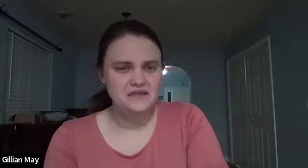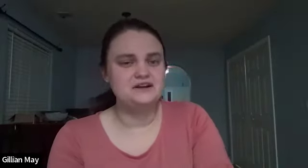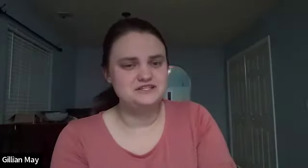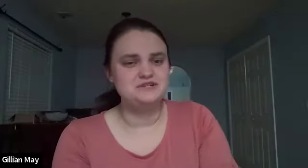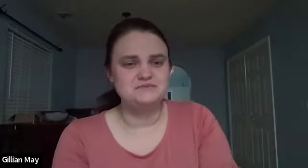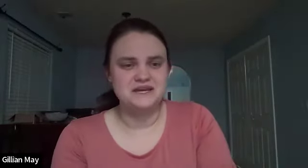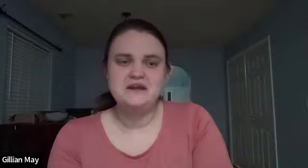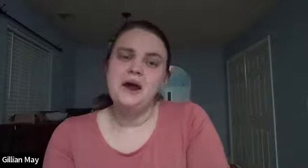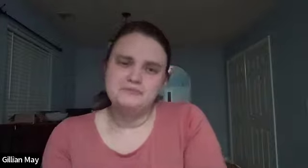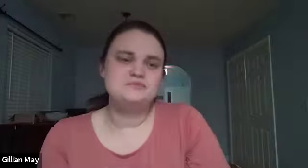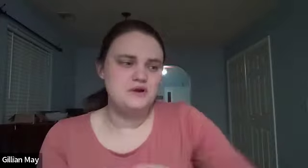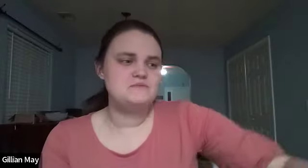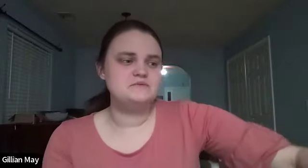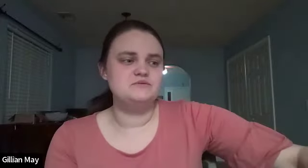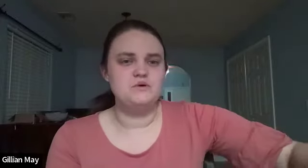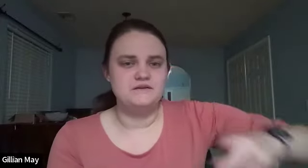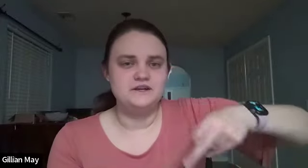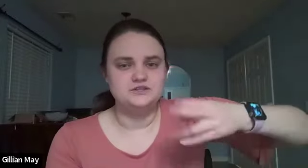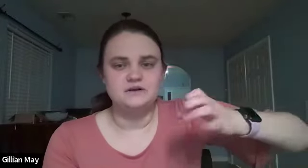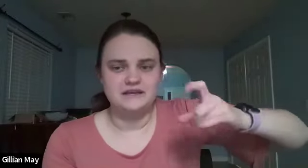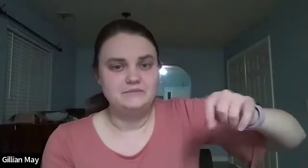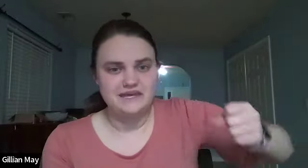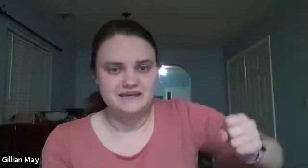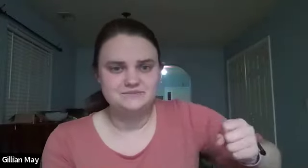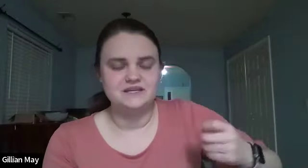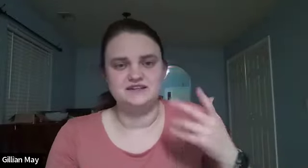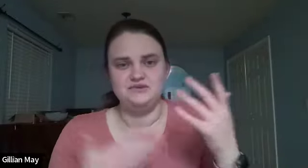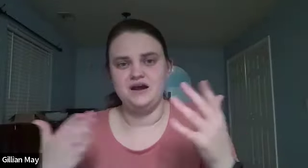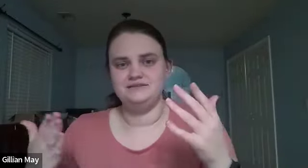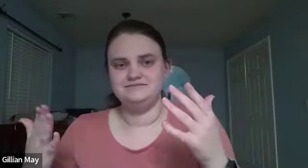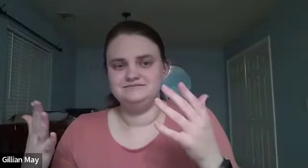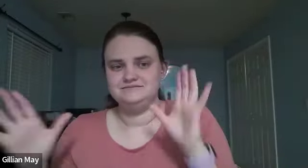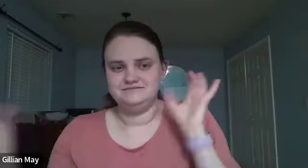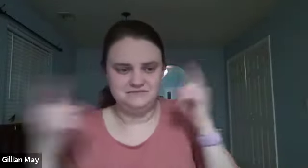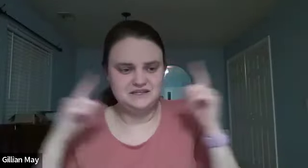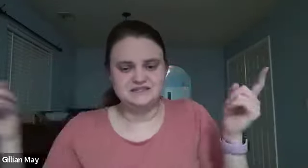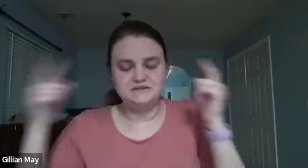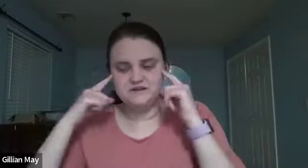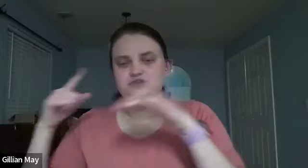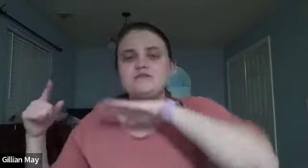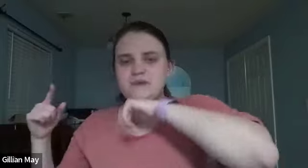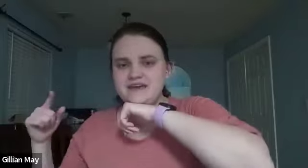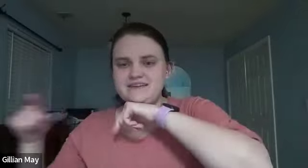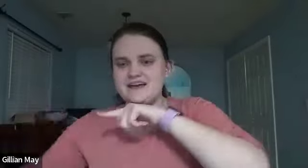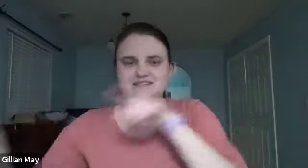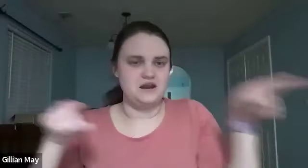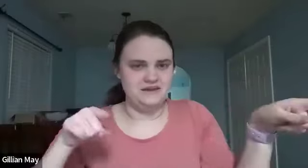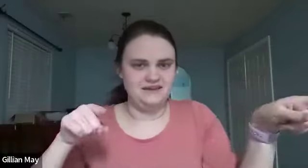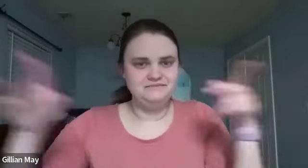They'd understand what you meant, but probably would want to finger spell guinea pigs because they're not, because in the visual of a pig, that's not a pig, you